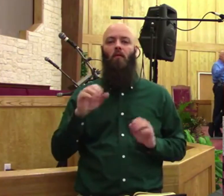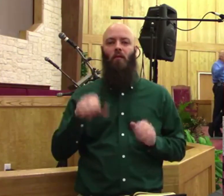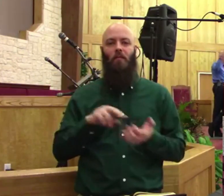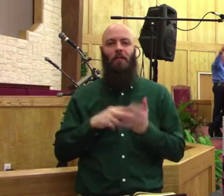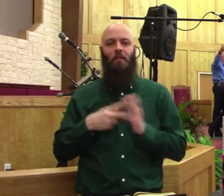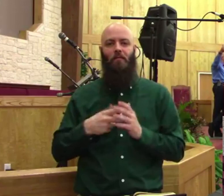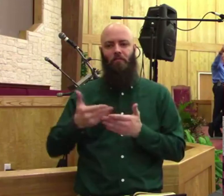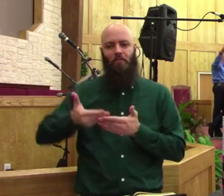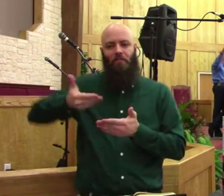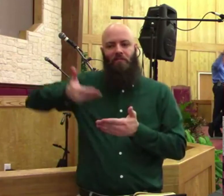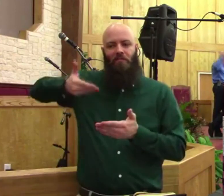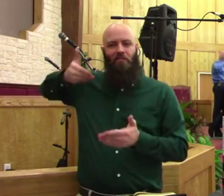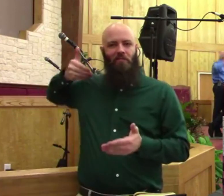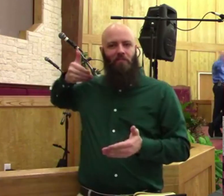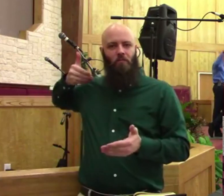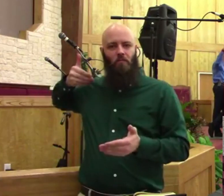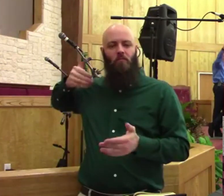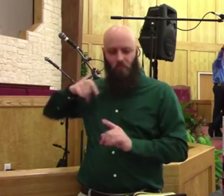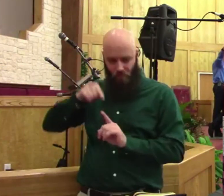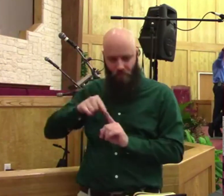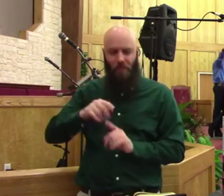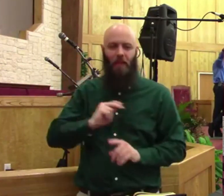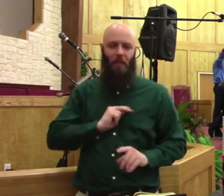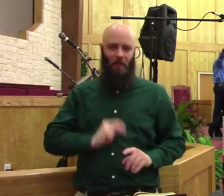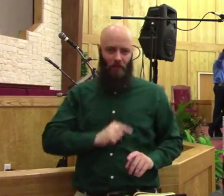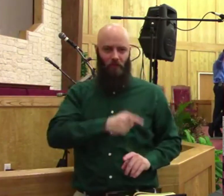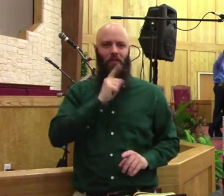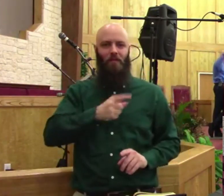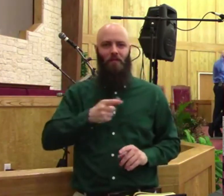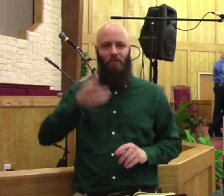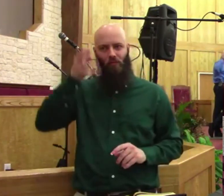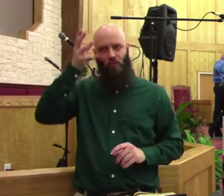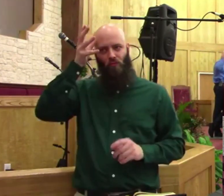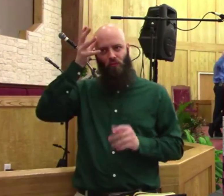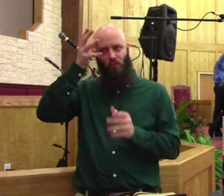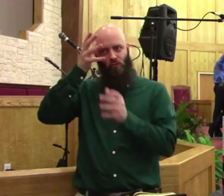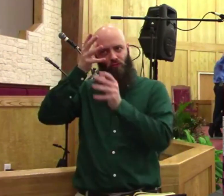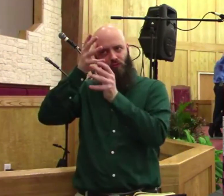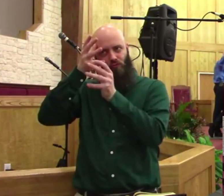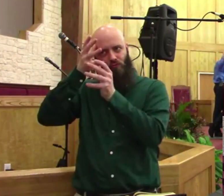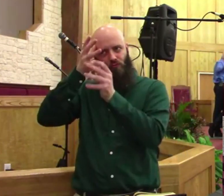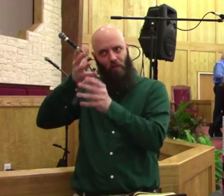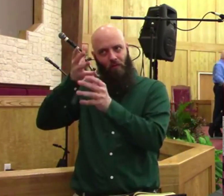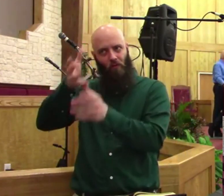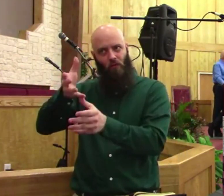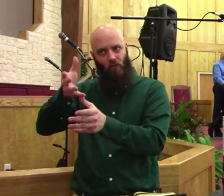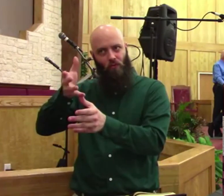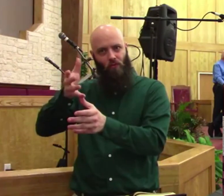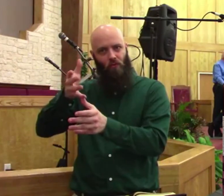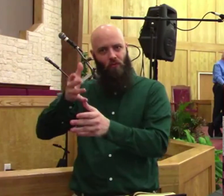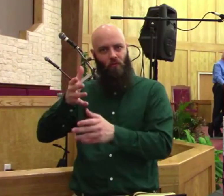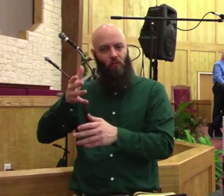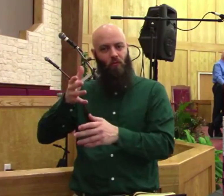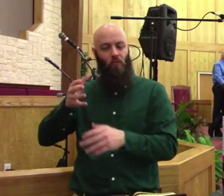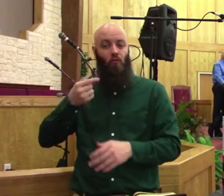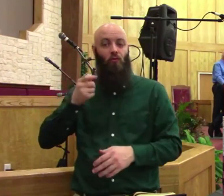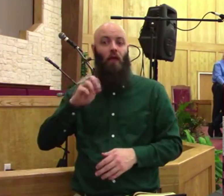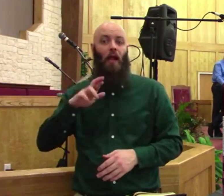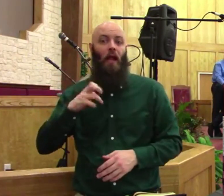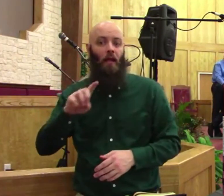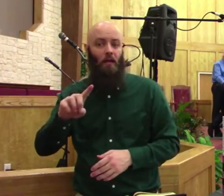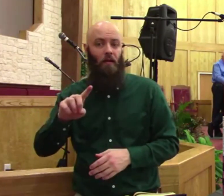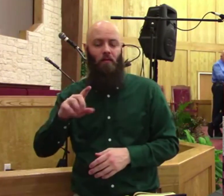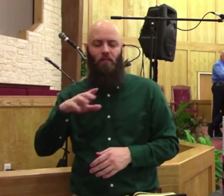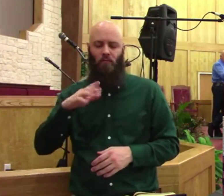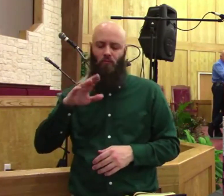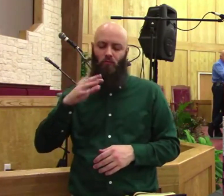how Nebuchadnezzar is at least grandfather, if not great grandfather, to Belshazzar. Maybe the